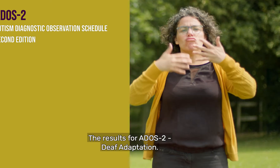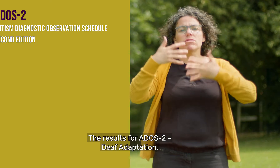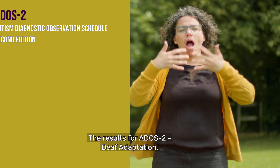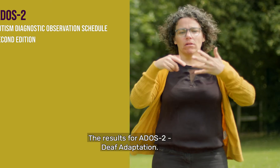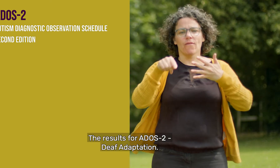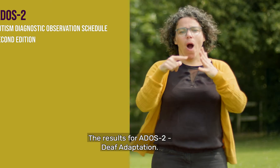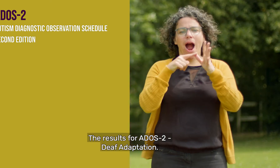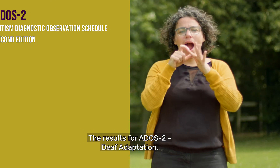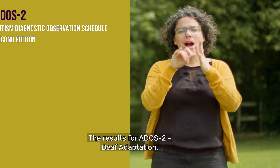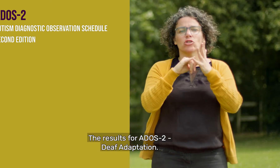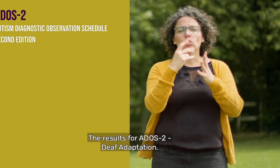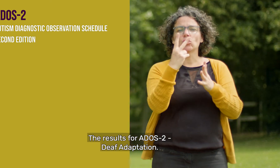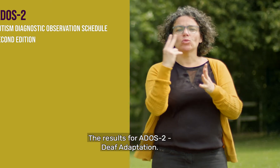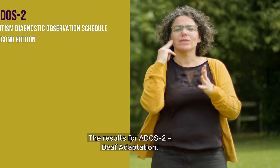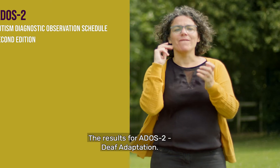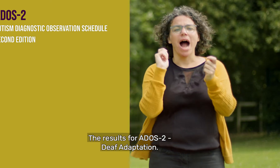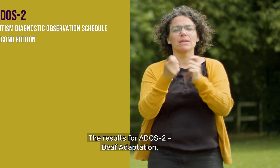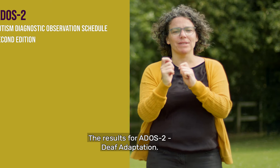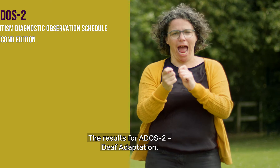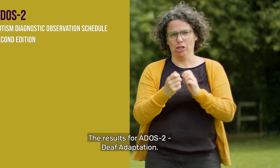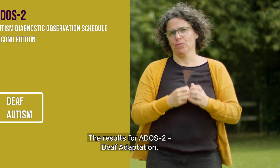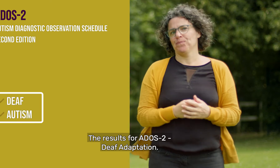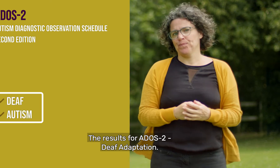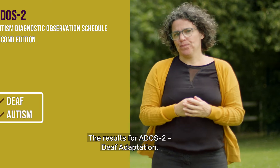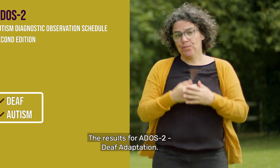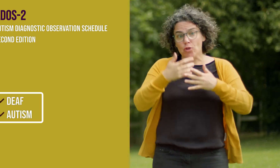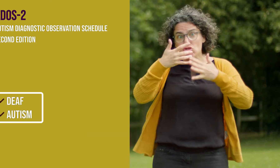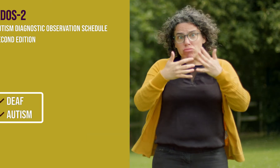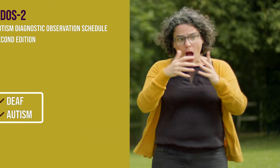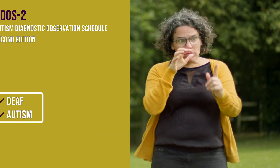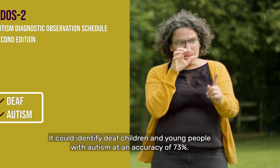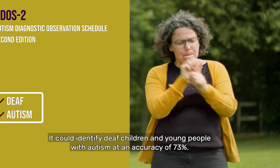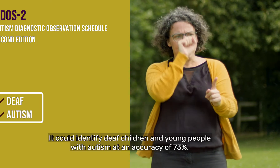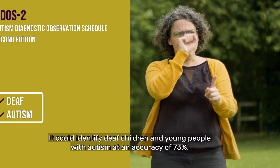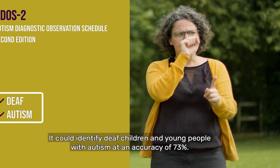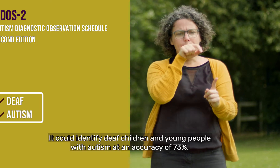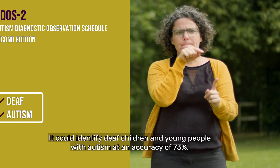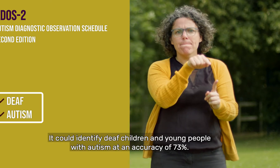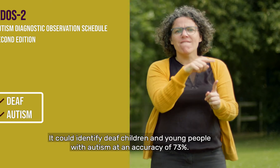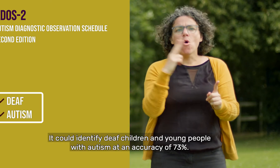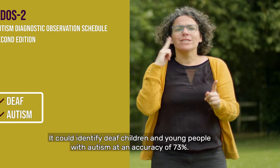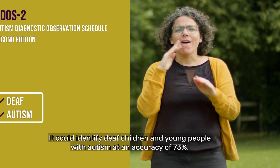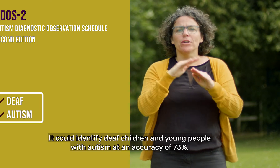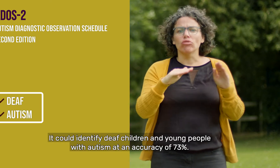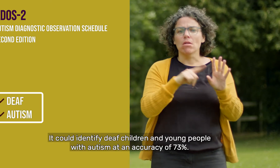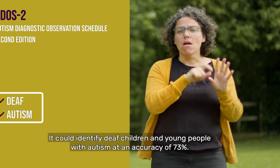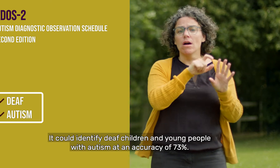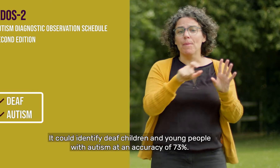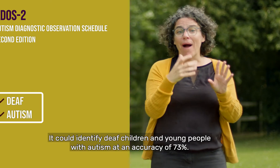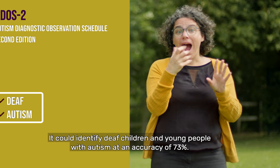The results for ADOS2, deaf adaptation. It could identify deaf children and young people with